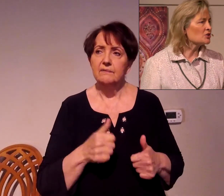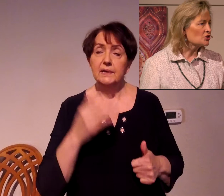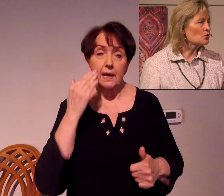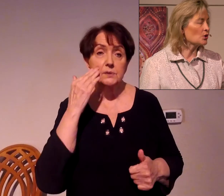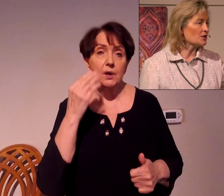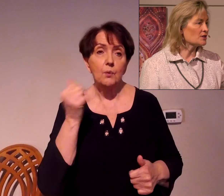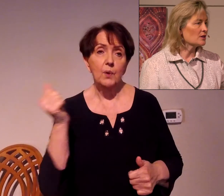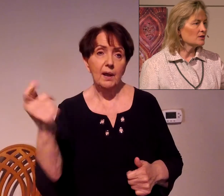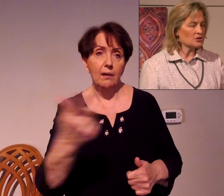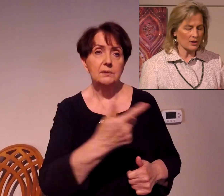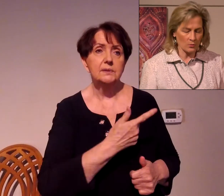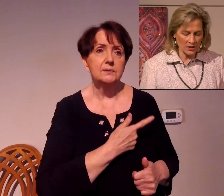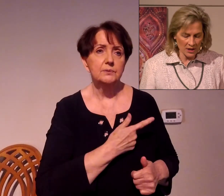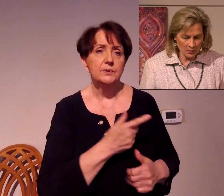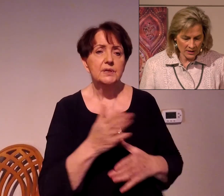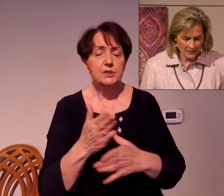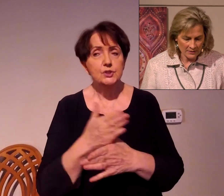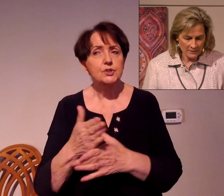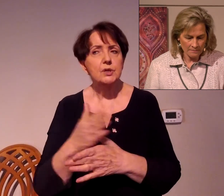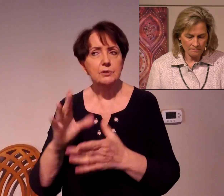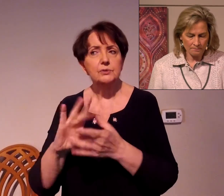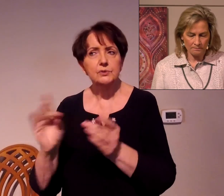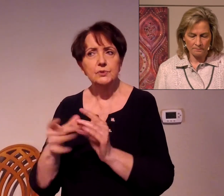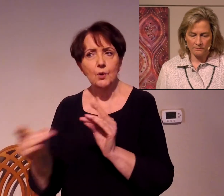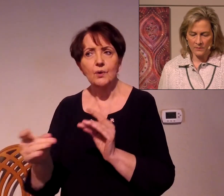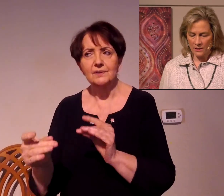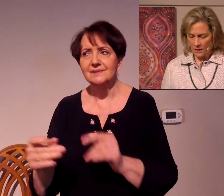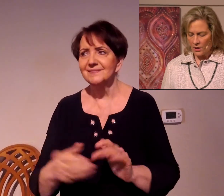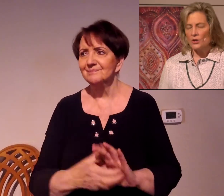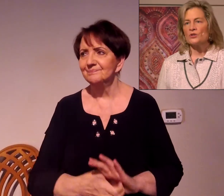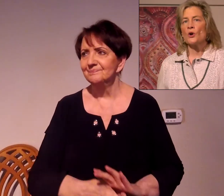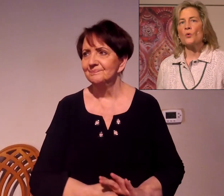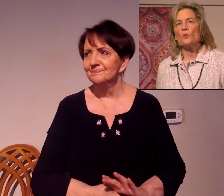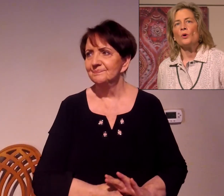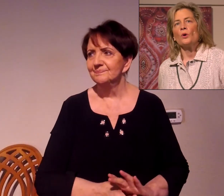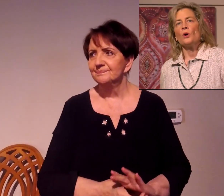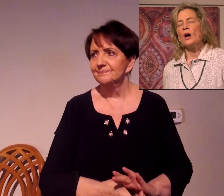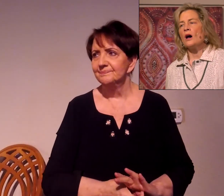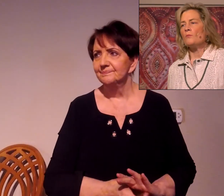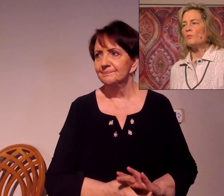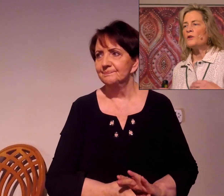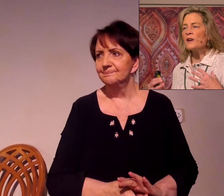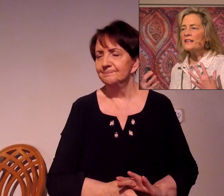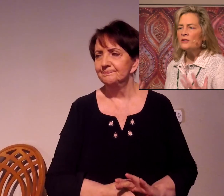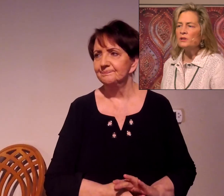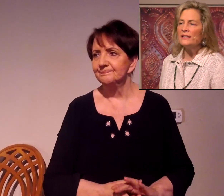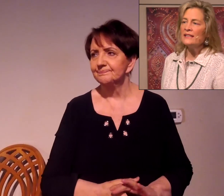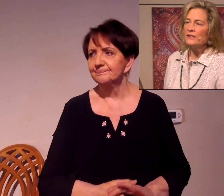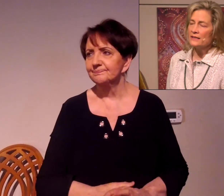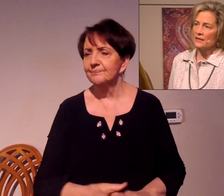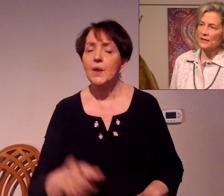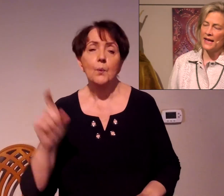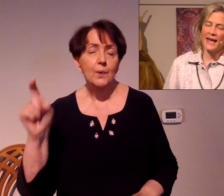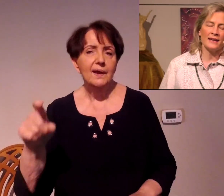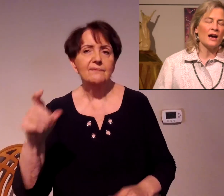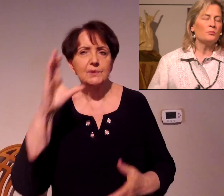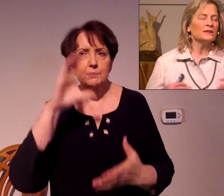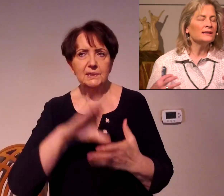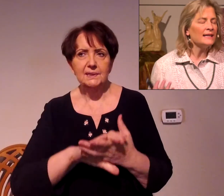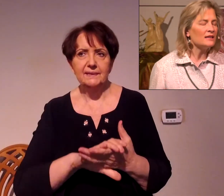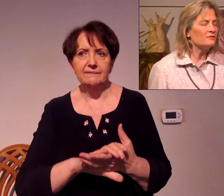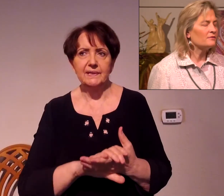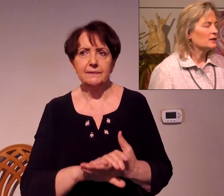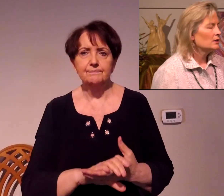sharing the stories so that we know this. So we've got to believe it. And